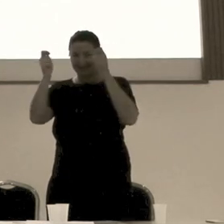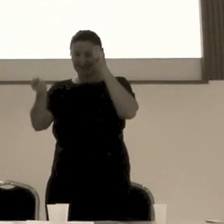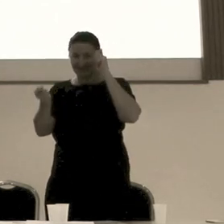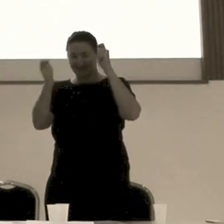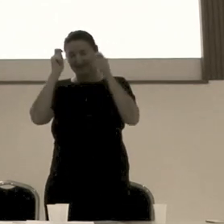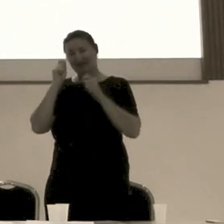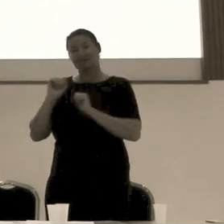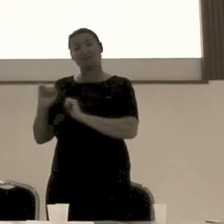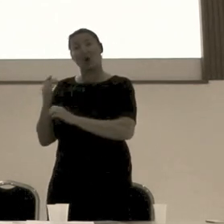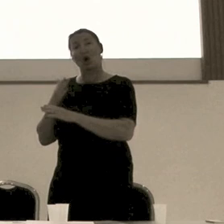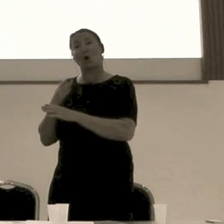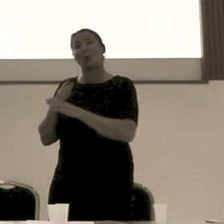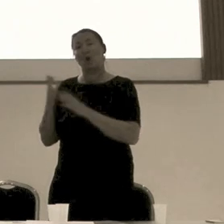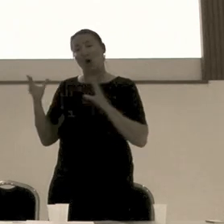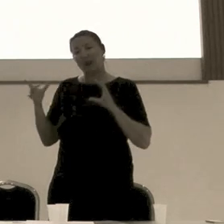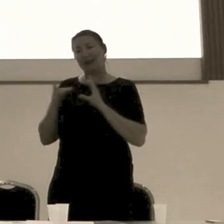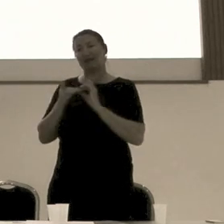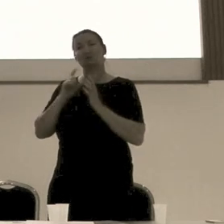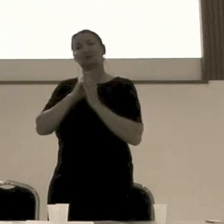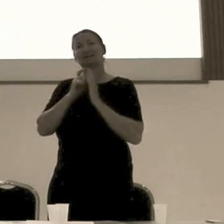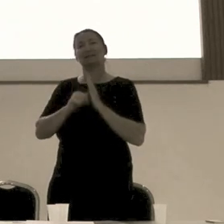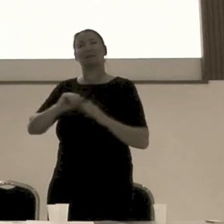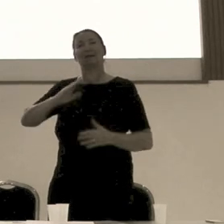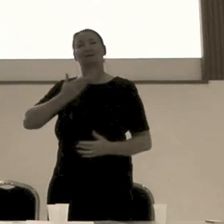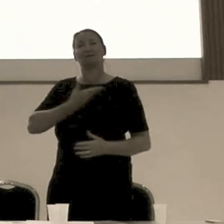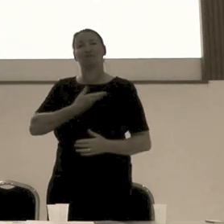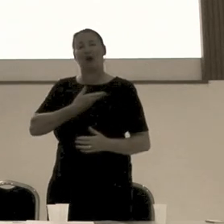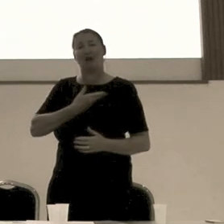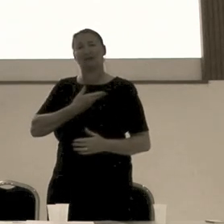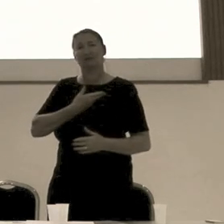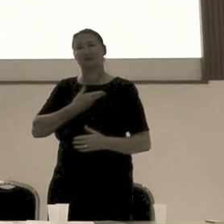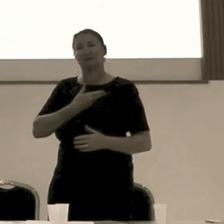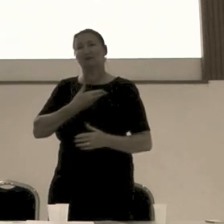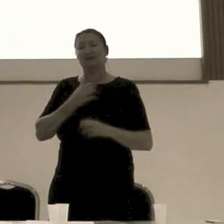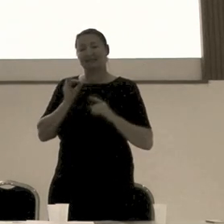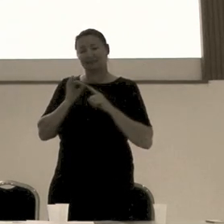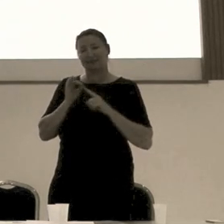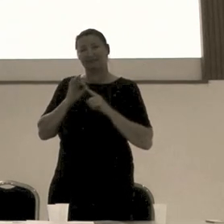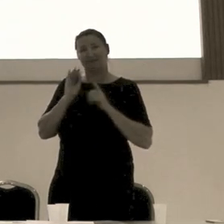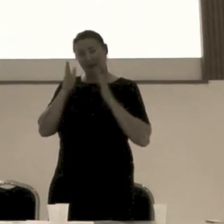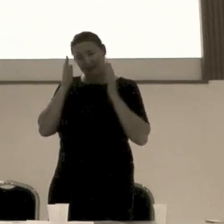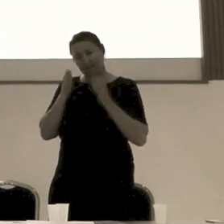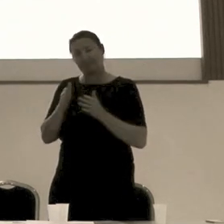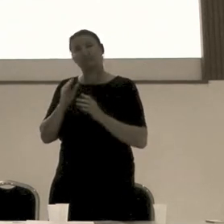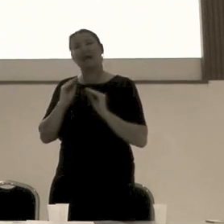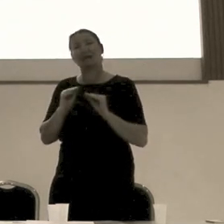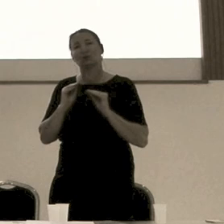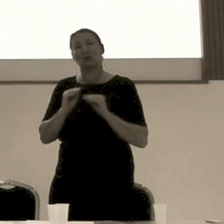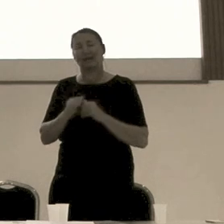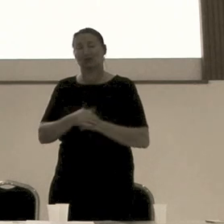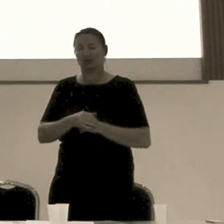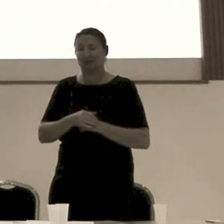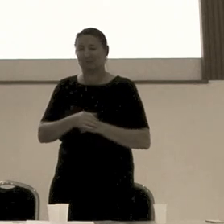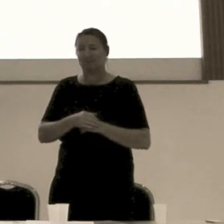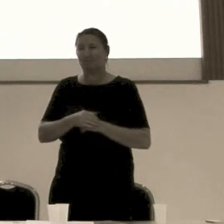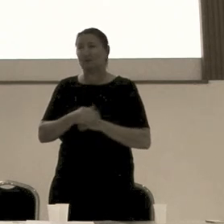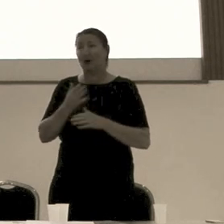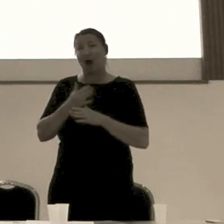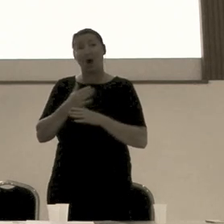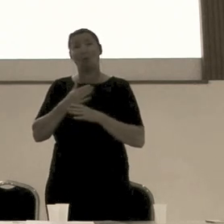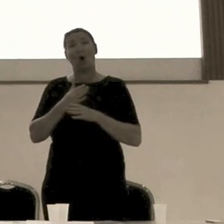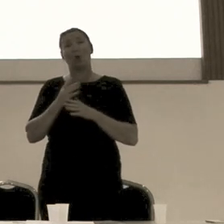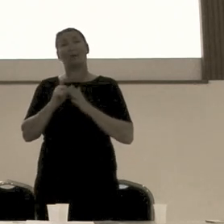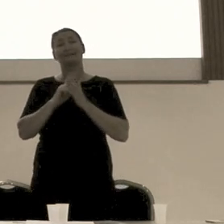my work is around disability rights, particularly around youth and education. I work with Disabled Students UK with